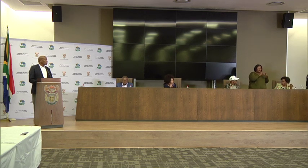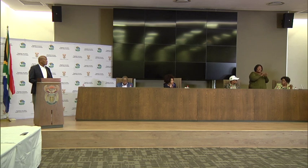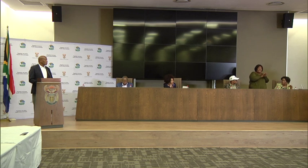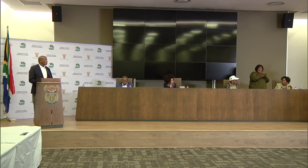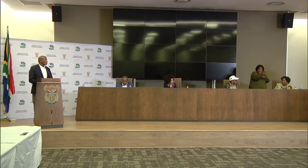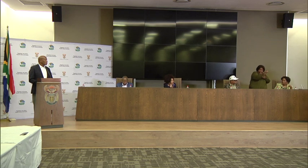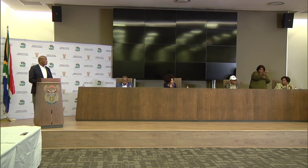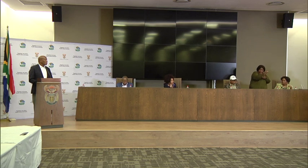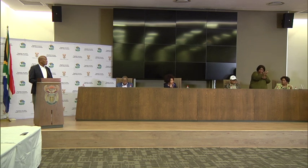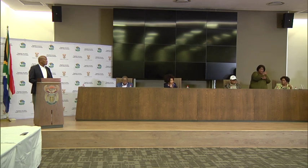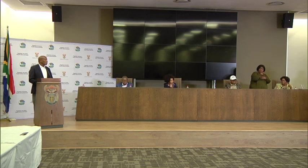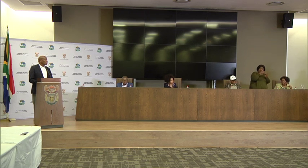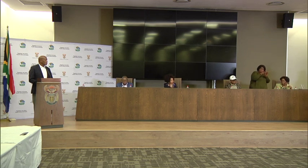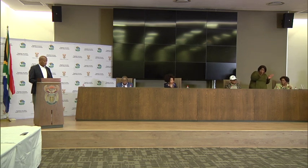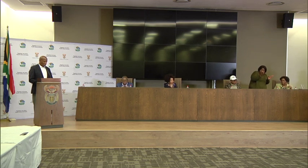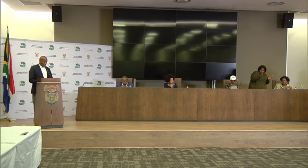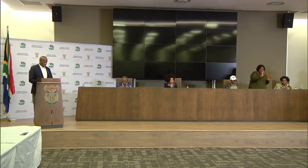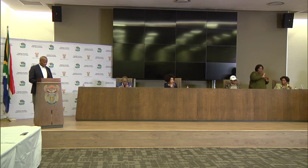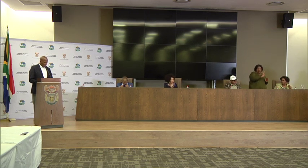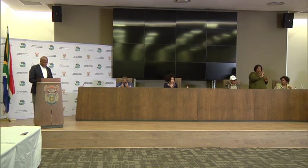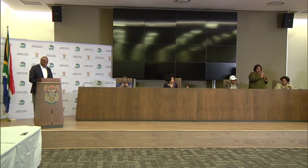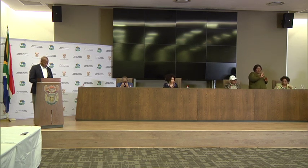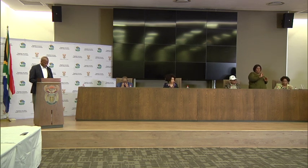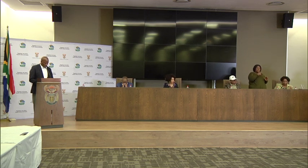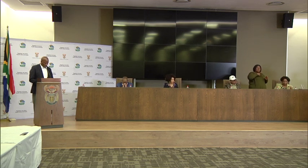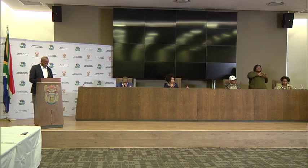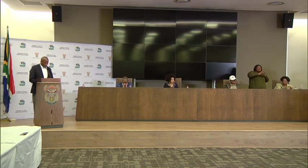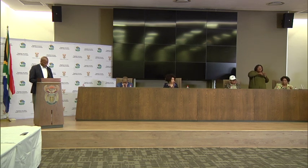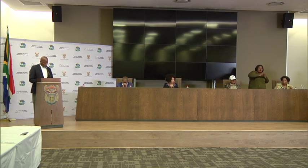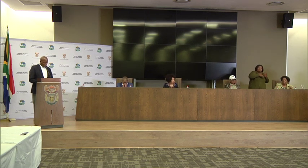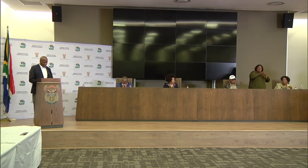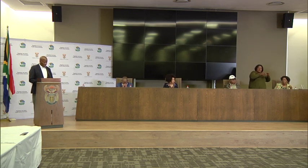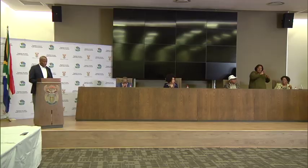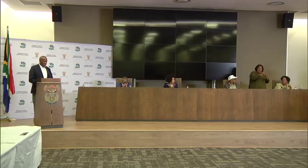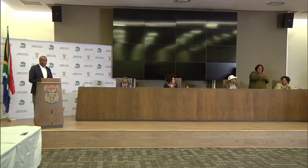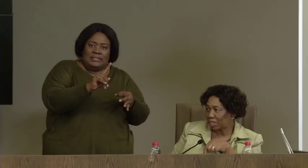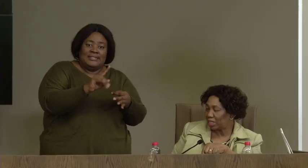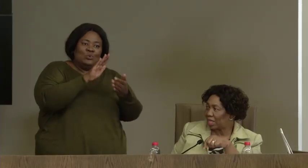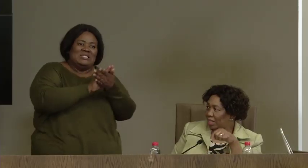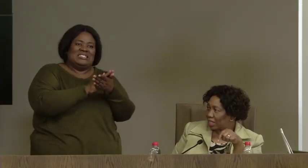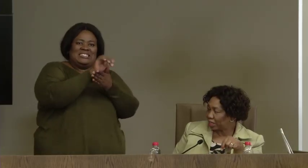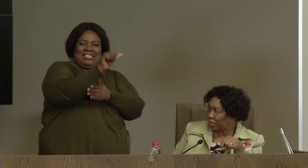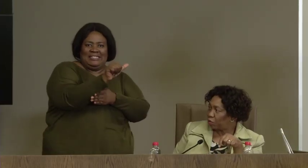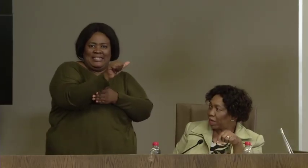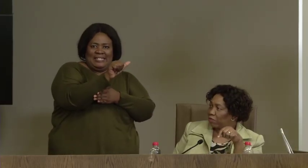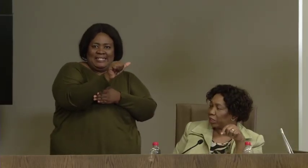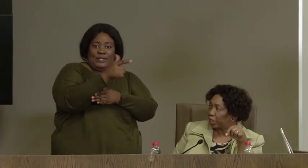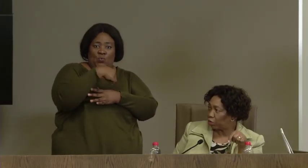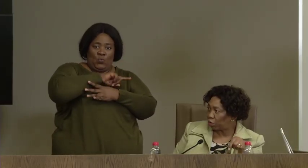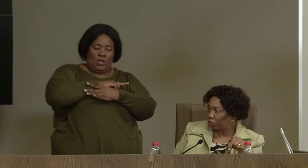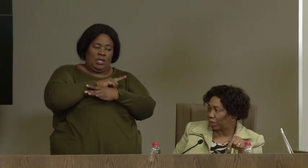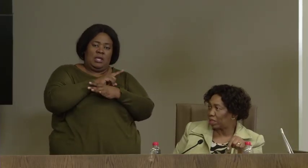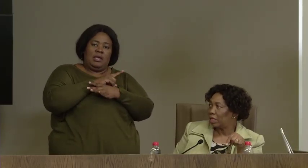opening. The truth of the matter is, or the point I was trying to make, Chair, was that on the 16th as a sector, we're having